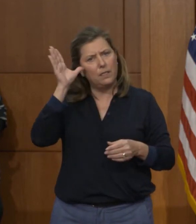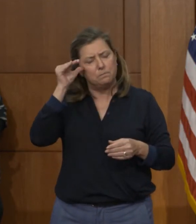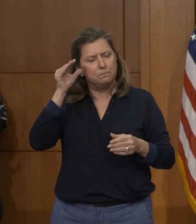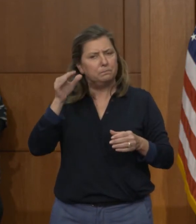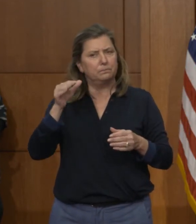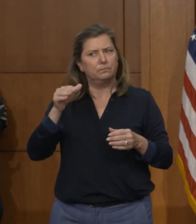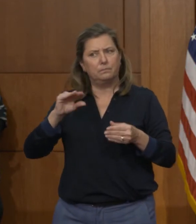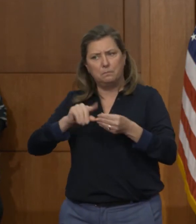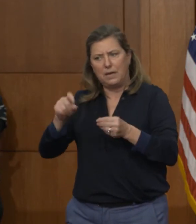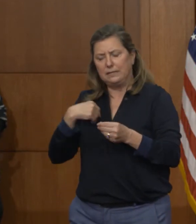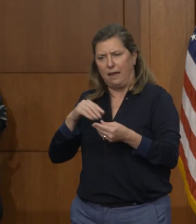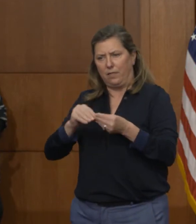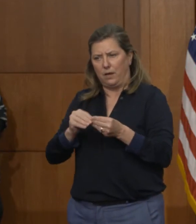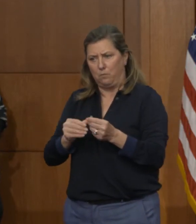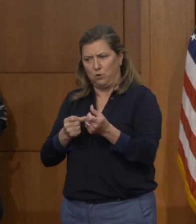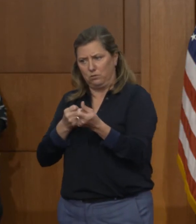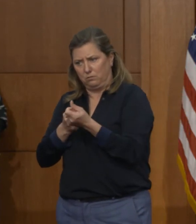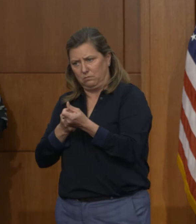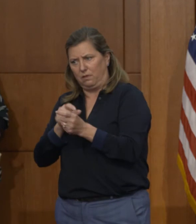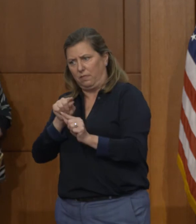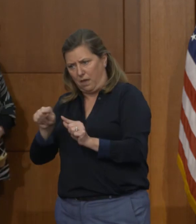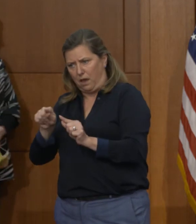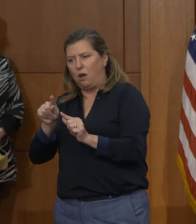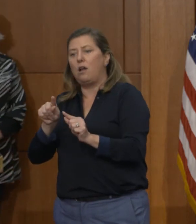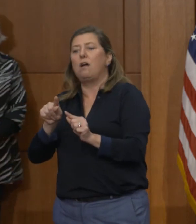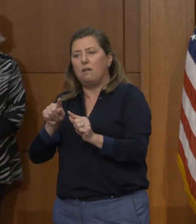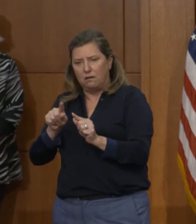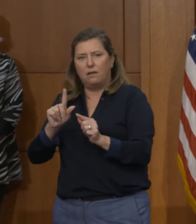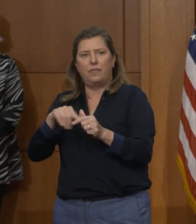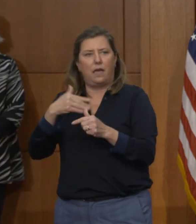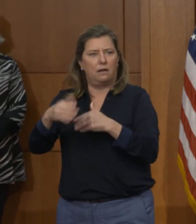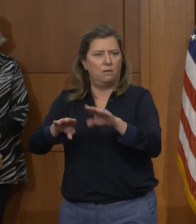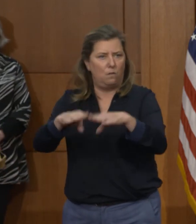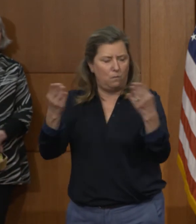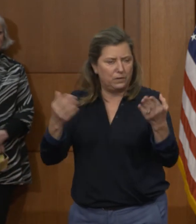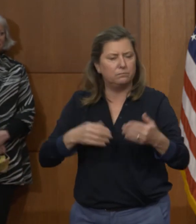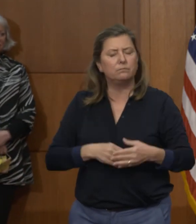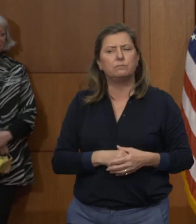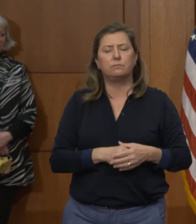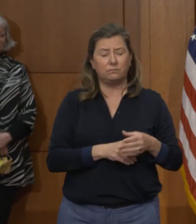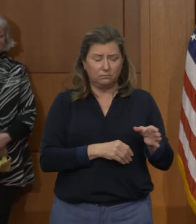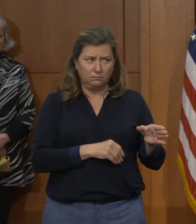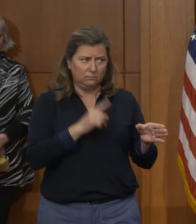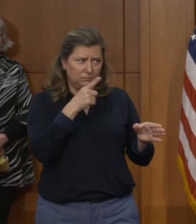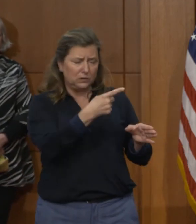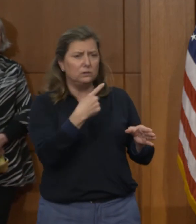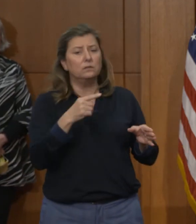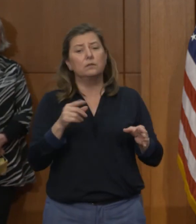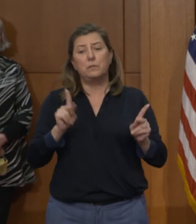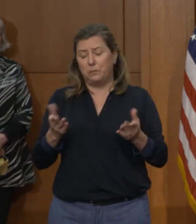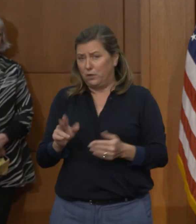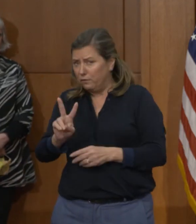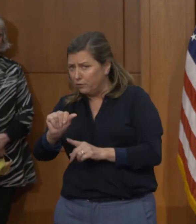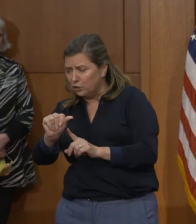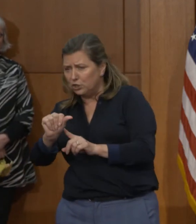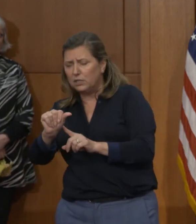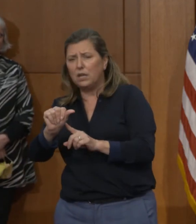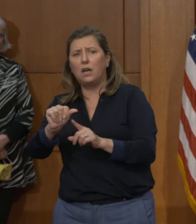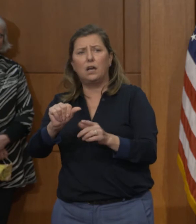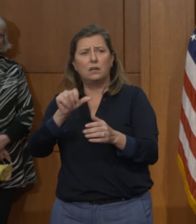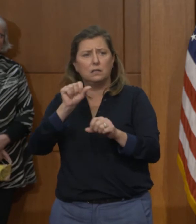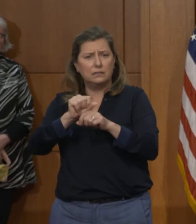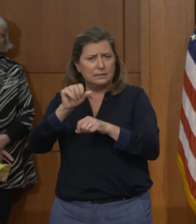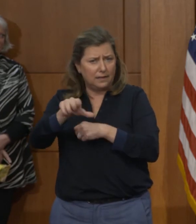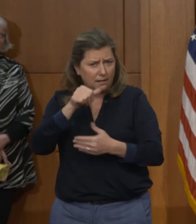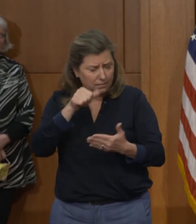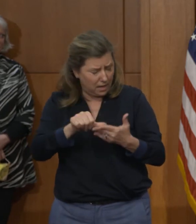those numbers matching up before you progress forward? So I believe the question was that some individuals in Virginia have sent a letter,